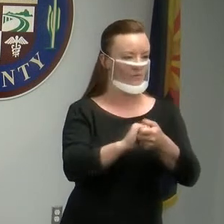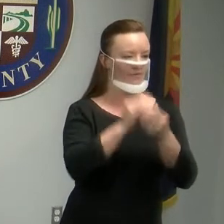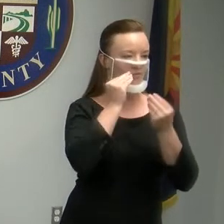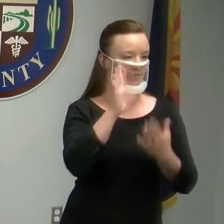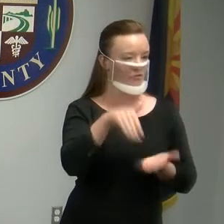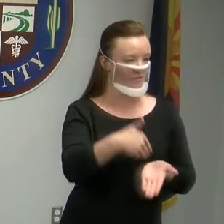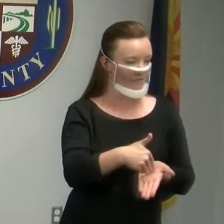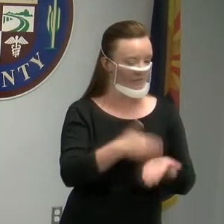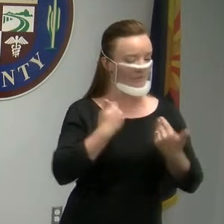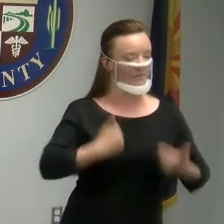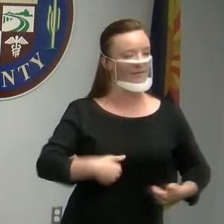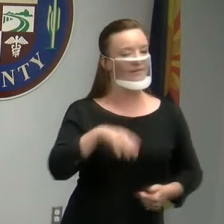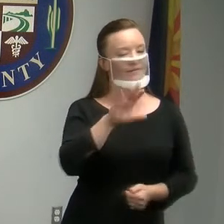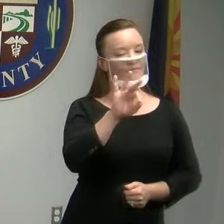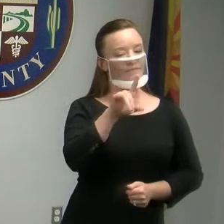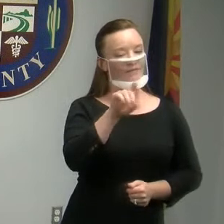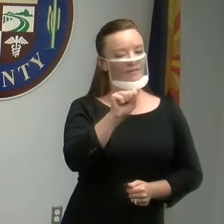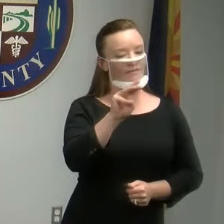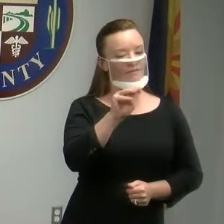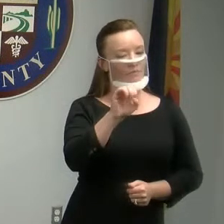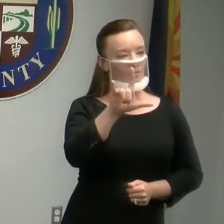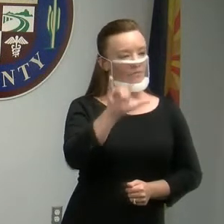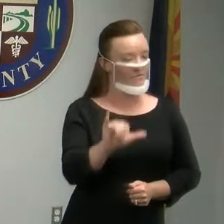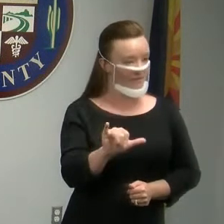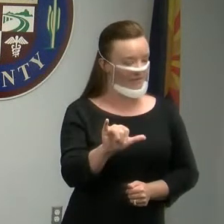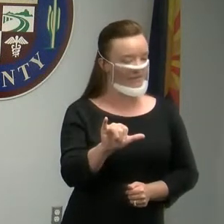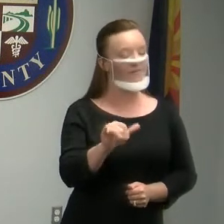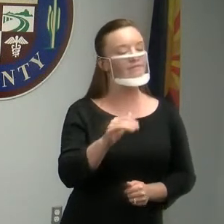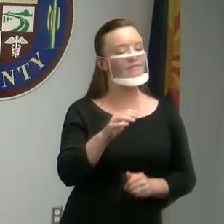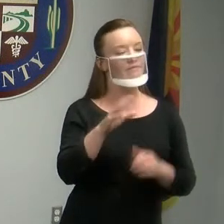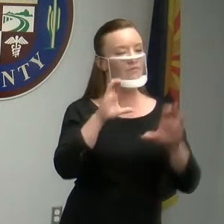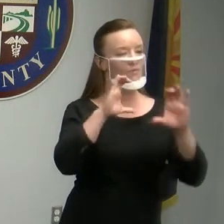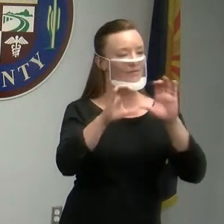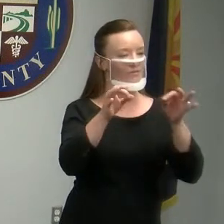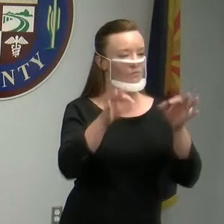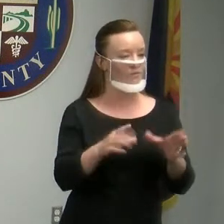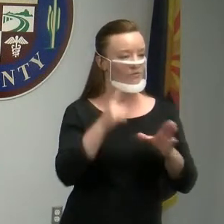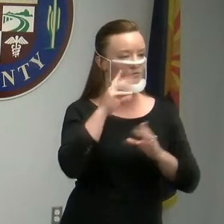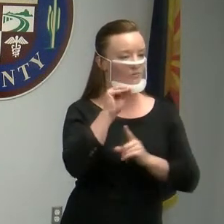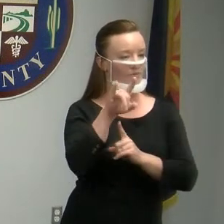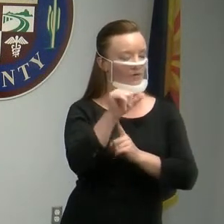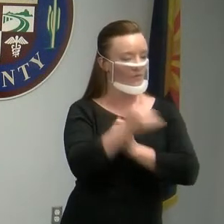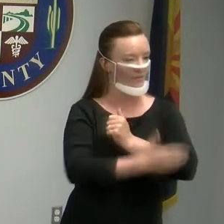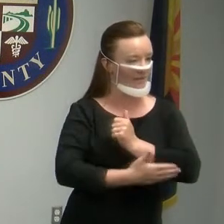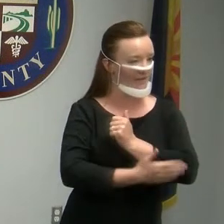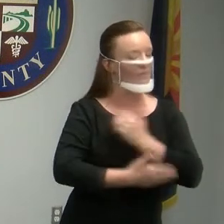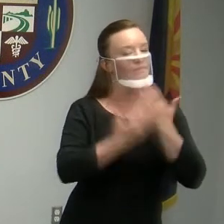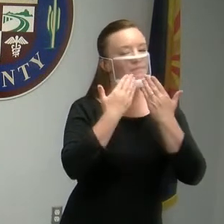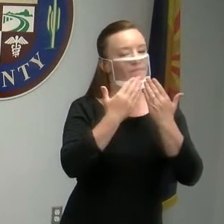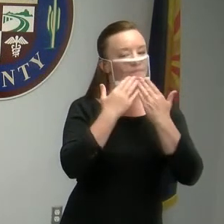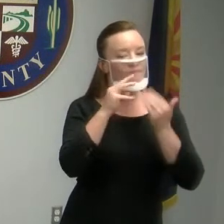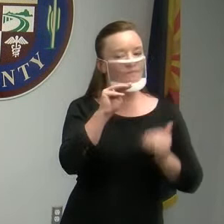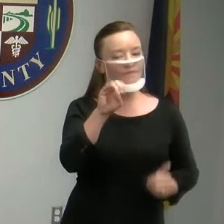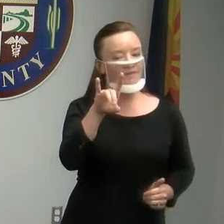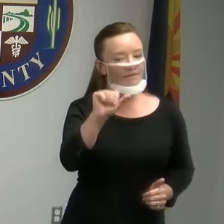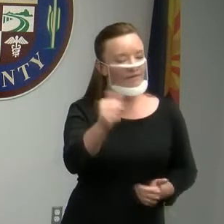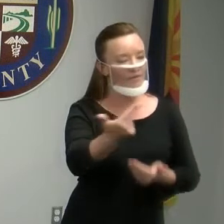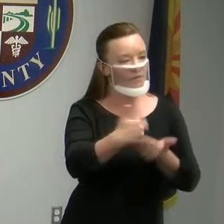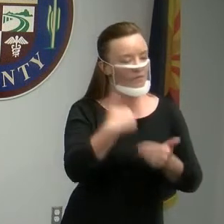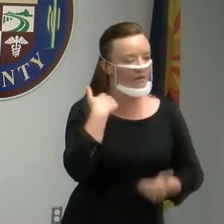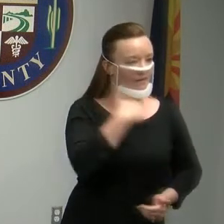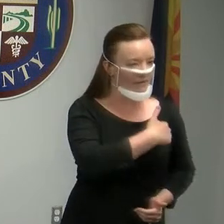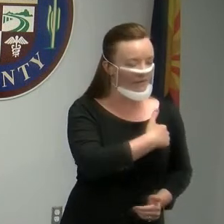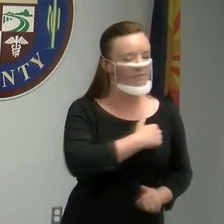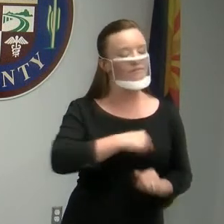County, and I'd like to thank everybody, members of the media, for joining us here, as well as those members of the public who are joining us via Facebook